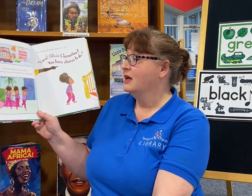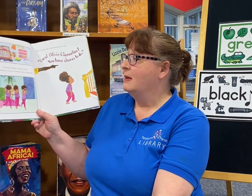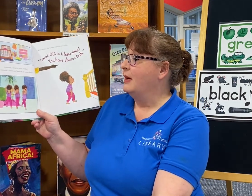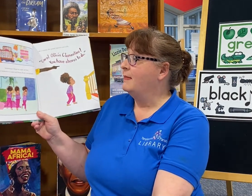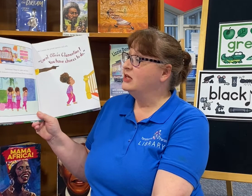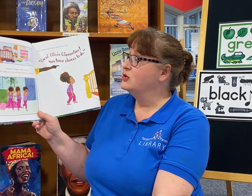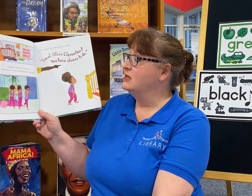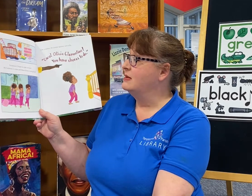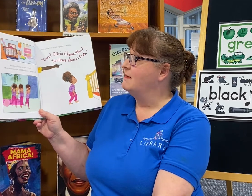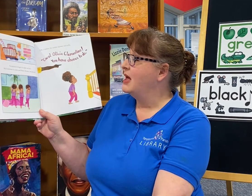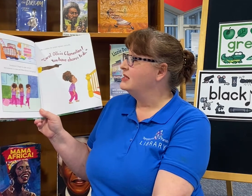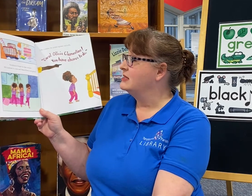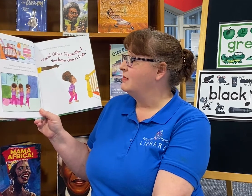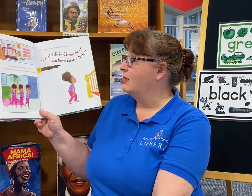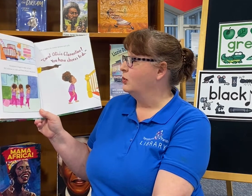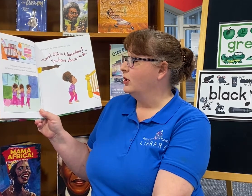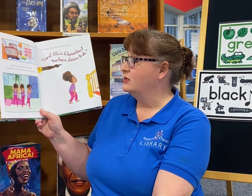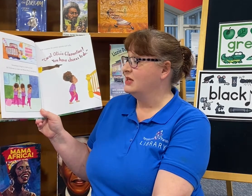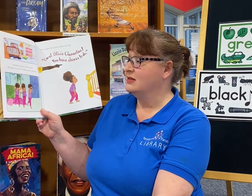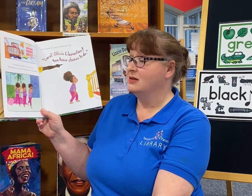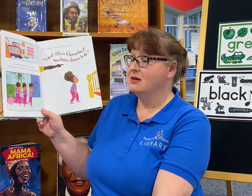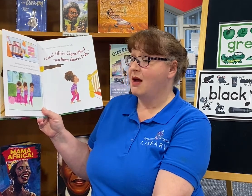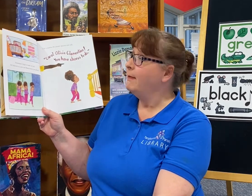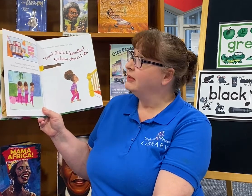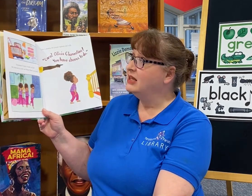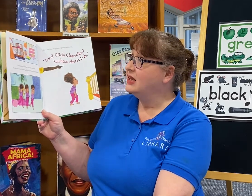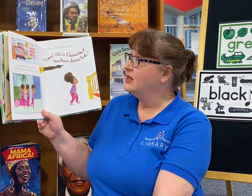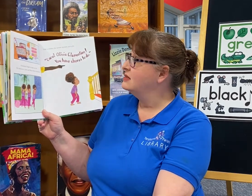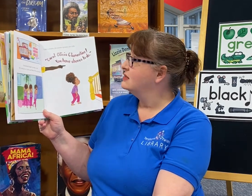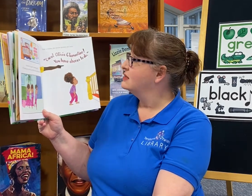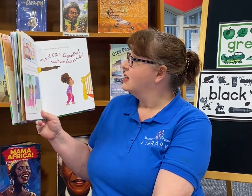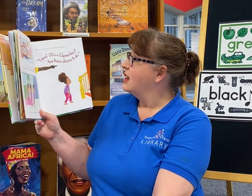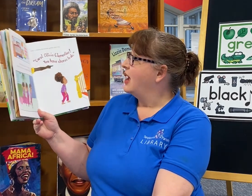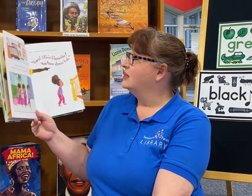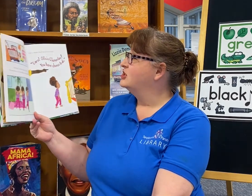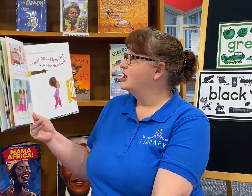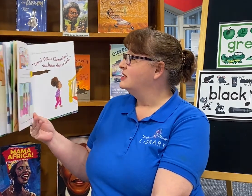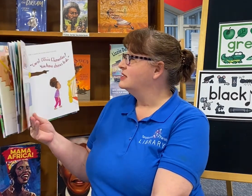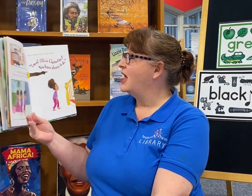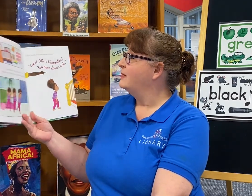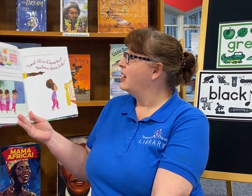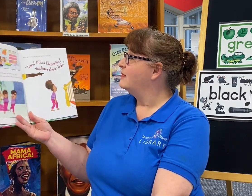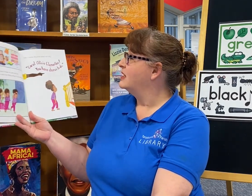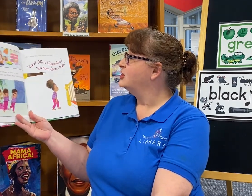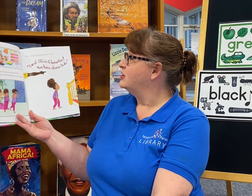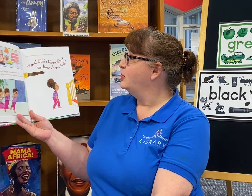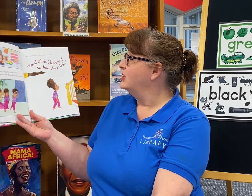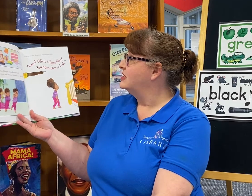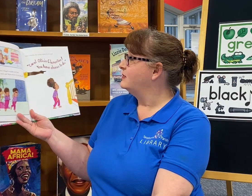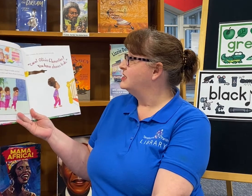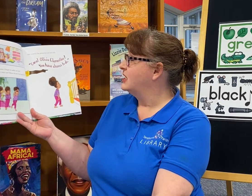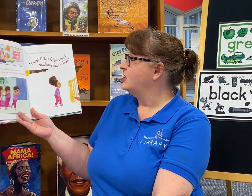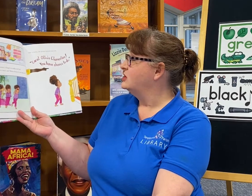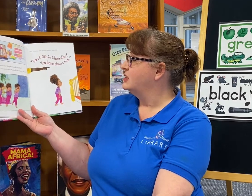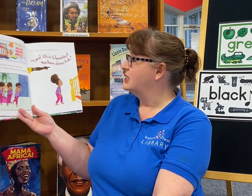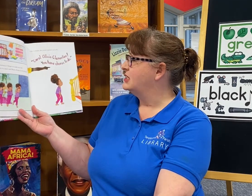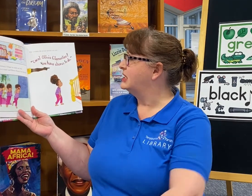My bedroom is a mess and Mama Rose is not pleased. And just like Mama, she points up the stairs and says,